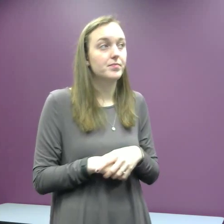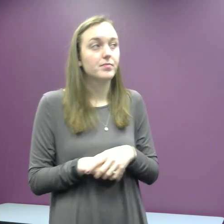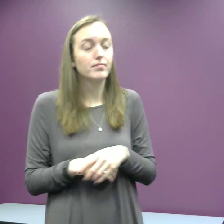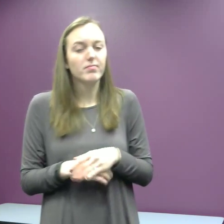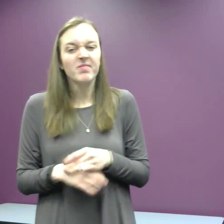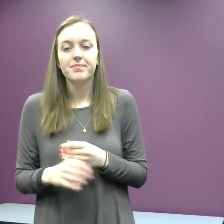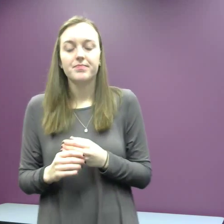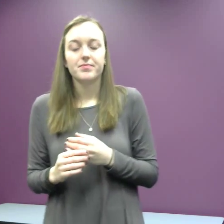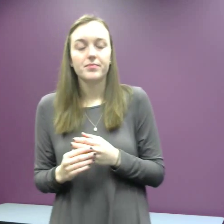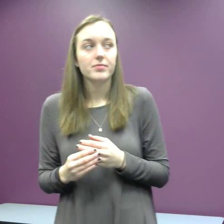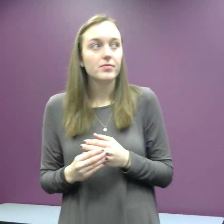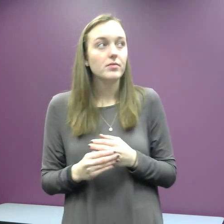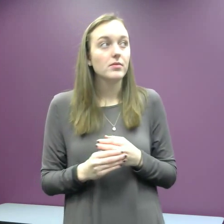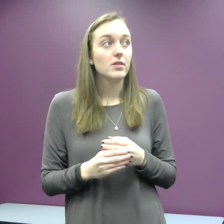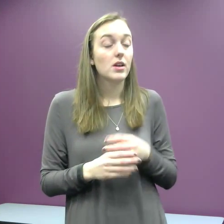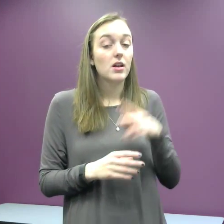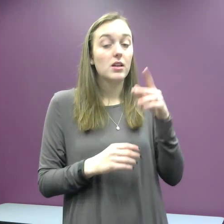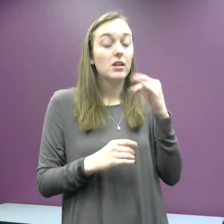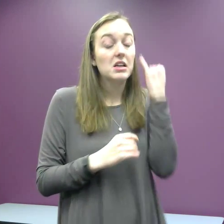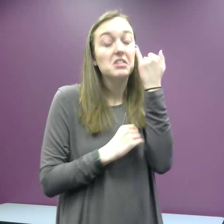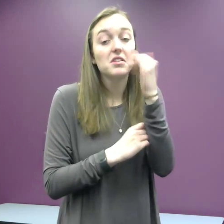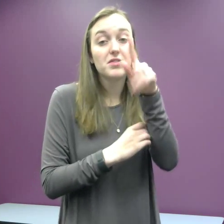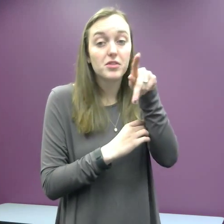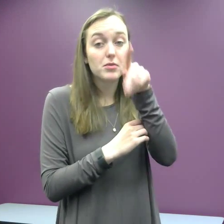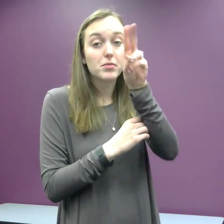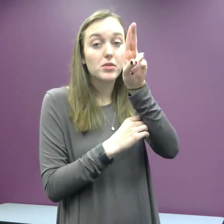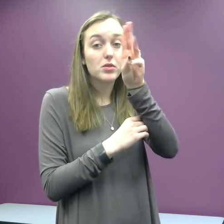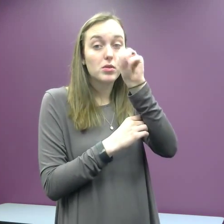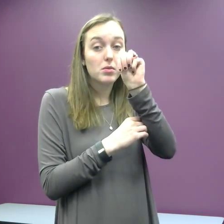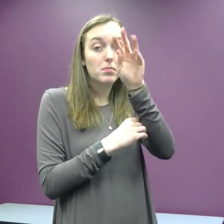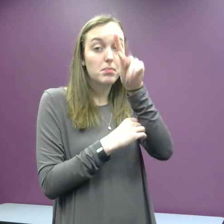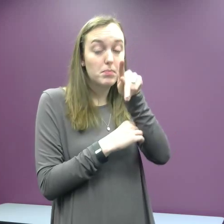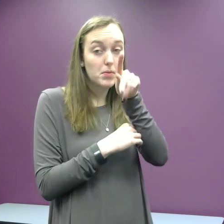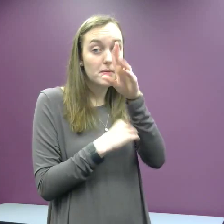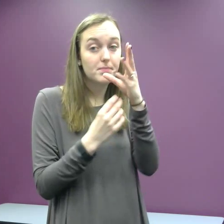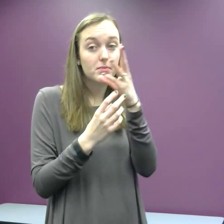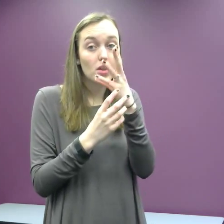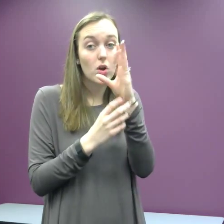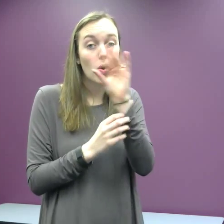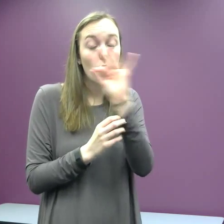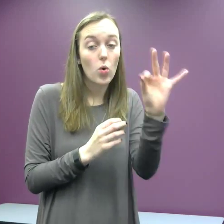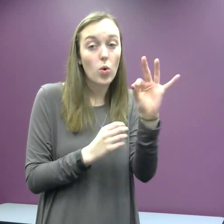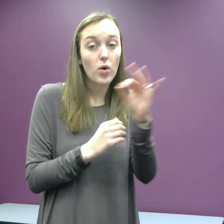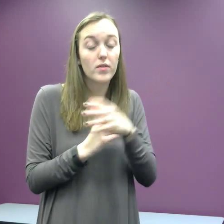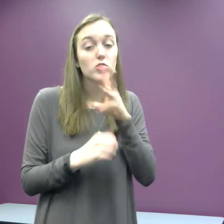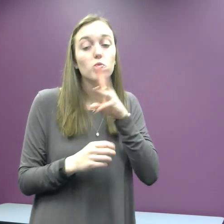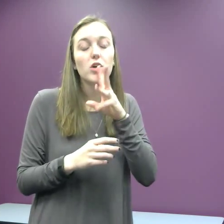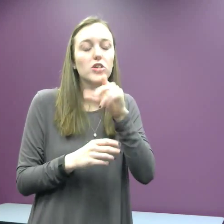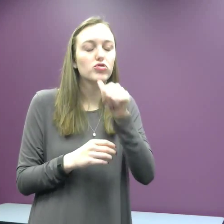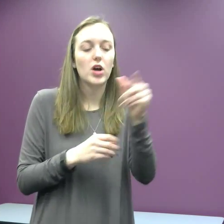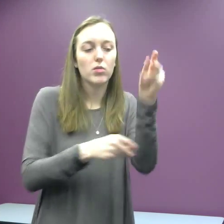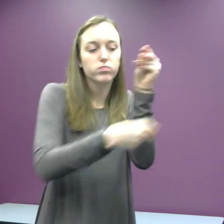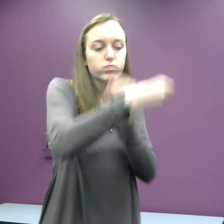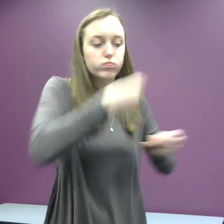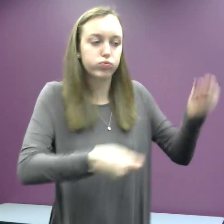heater on, if you shut the pump off, the water will stop circulating, and one amount of water will sit next to